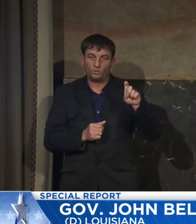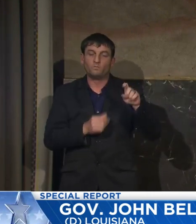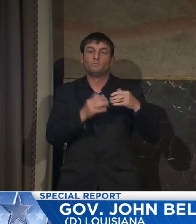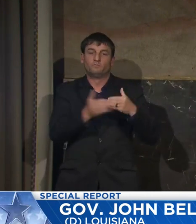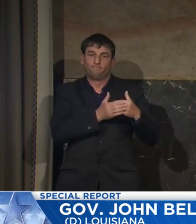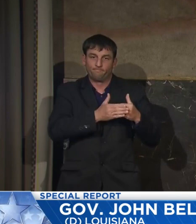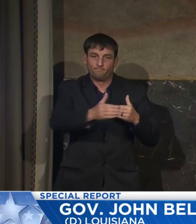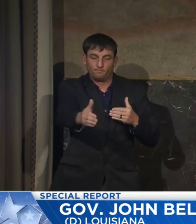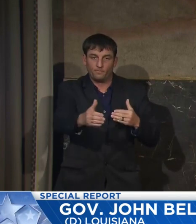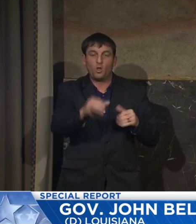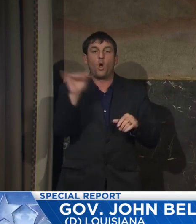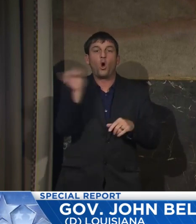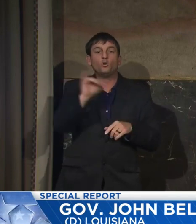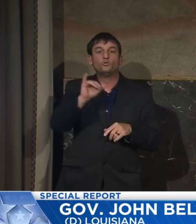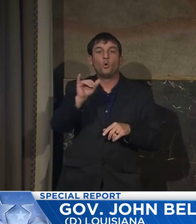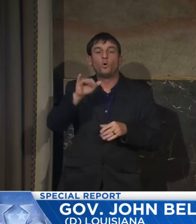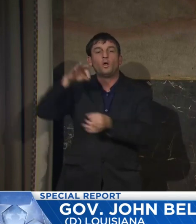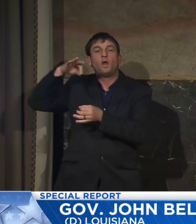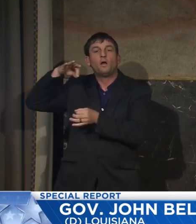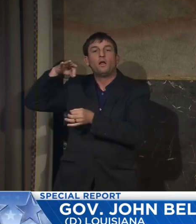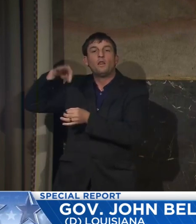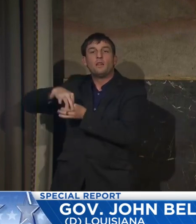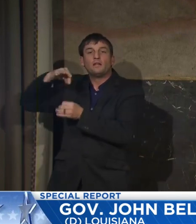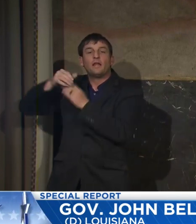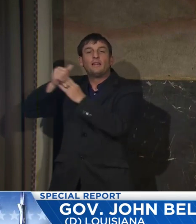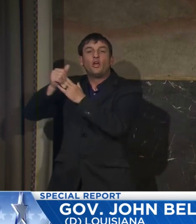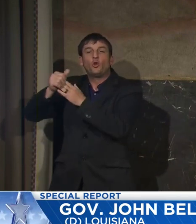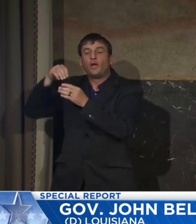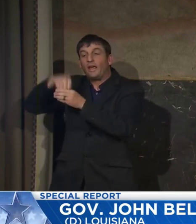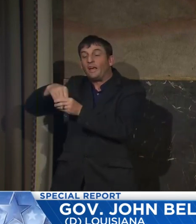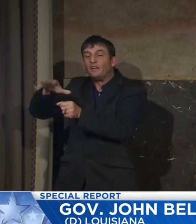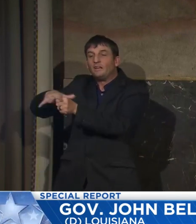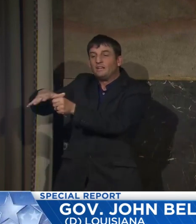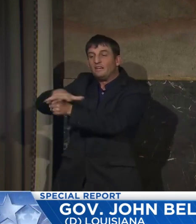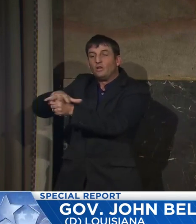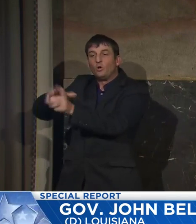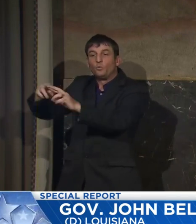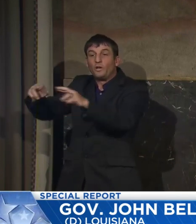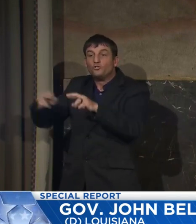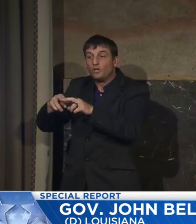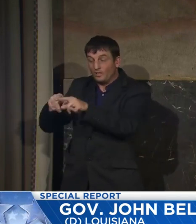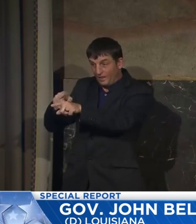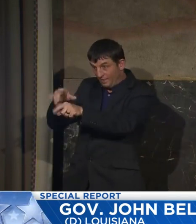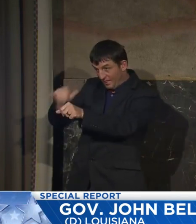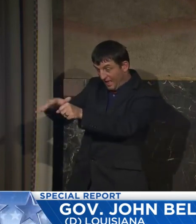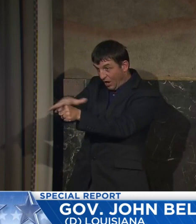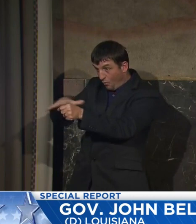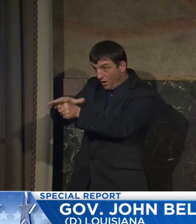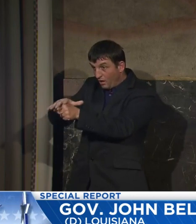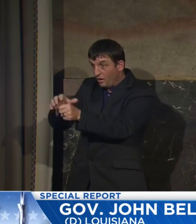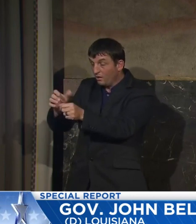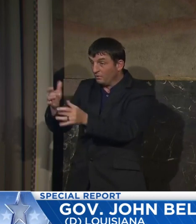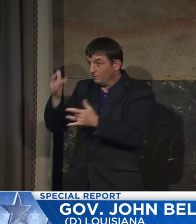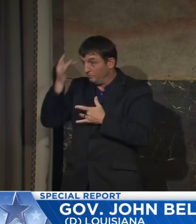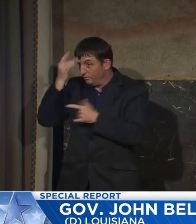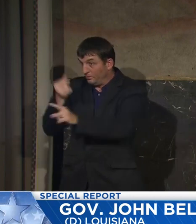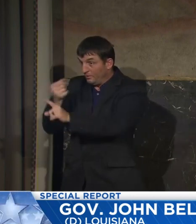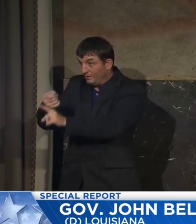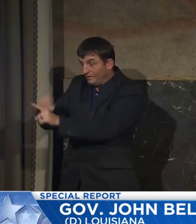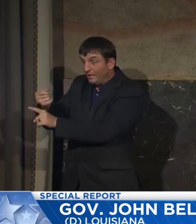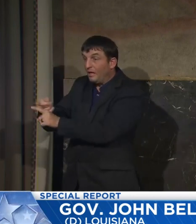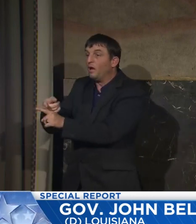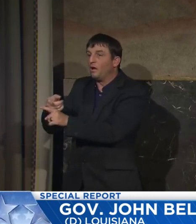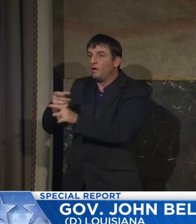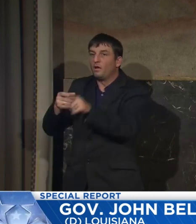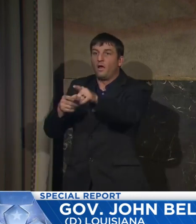elected leaders from whichever region that might be taking place in. Yes, sir. Okay, that's exactly the scenario